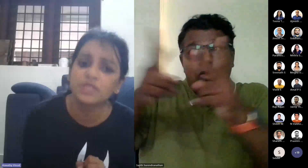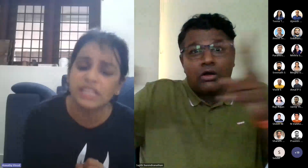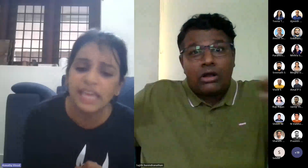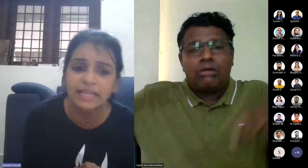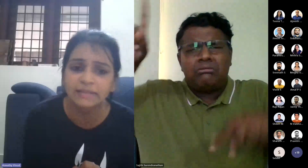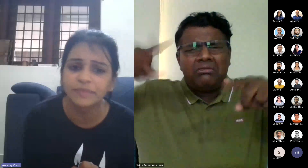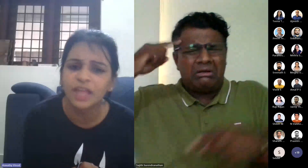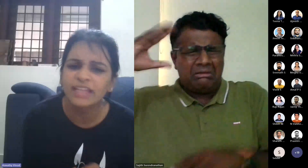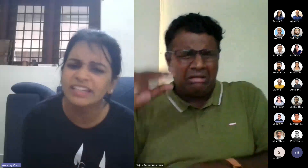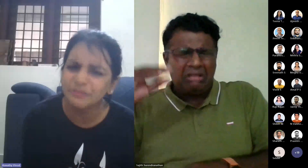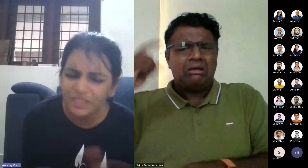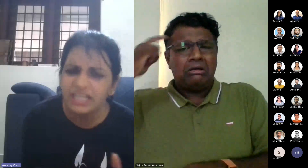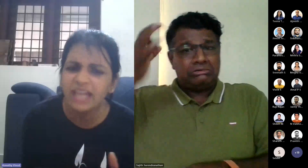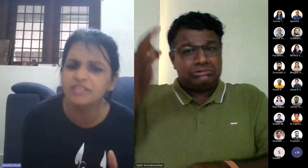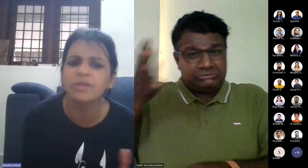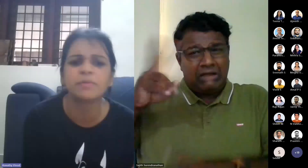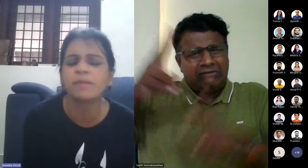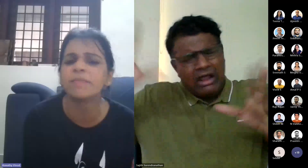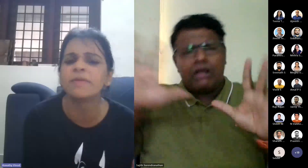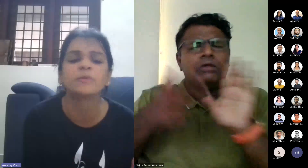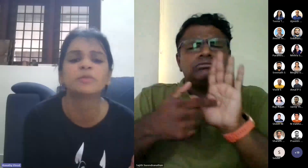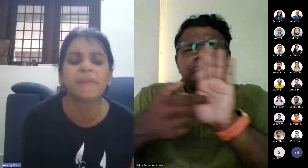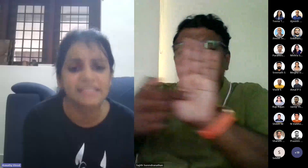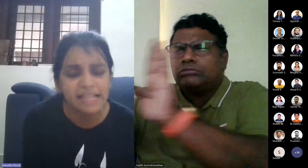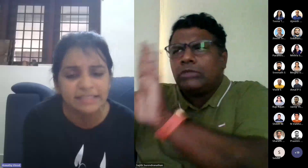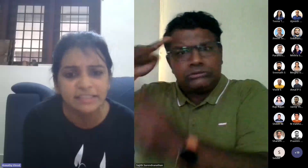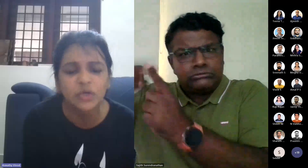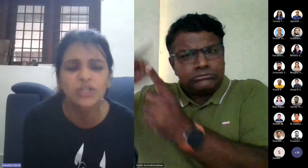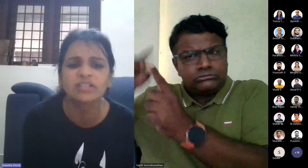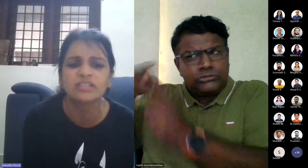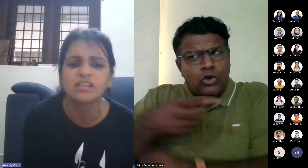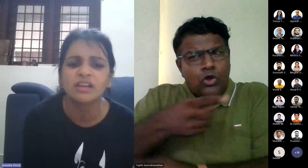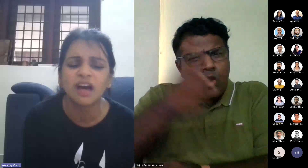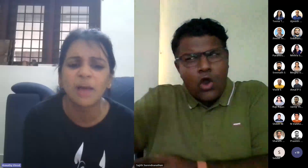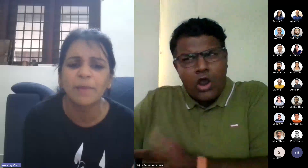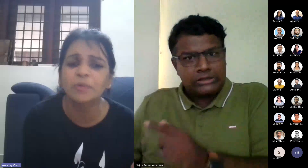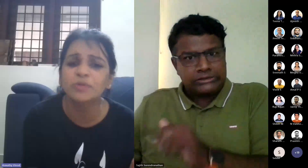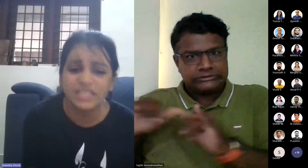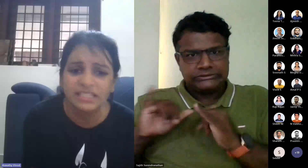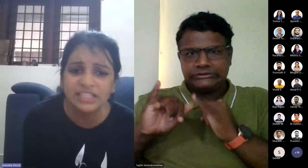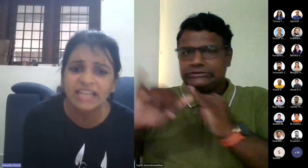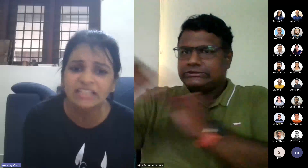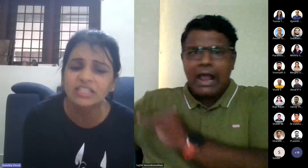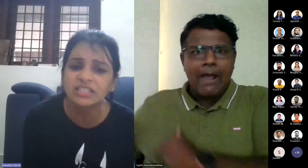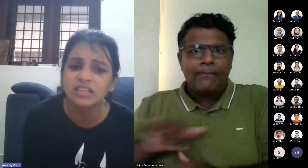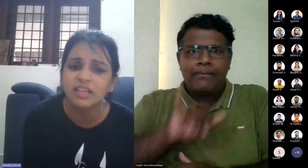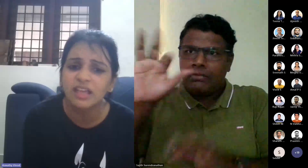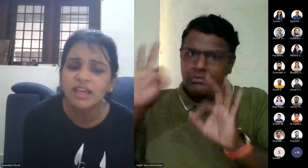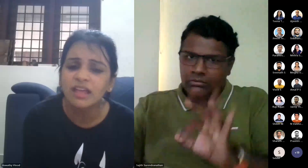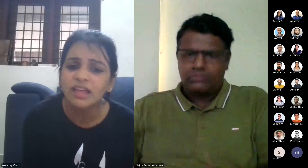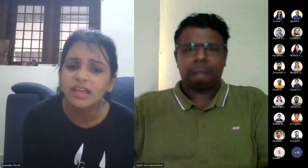in their inputs again. There are different kinds of people, maybe people with mental health disorders, people with physical